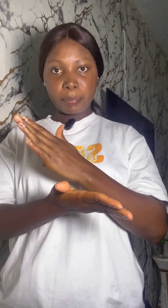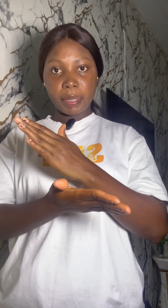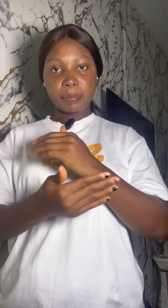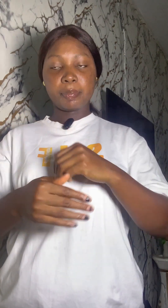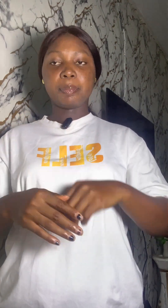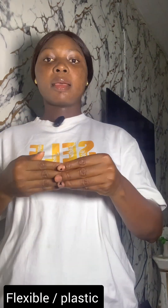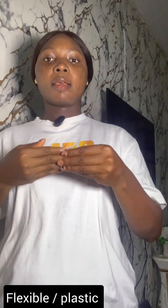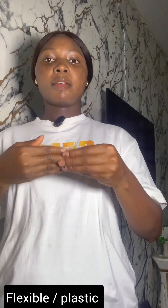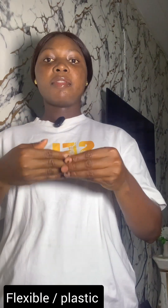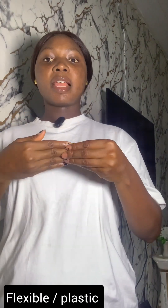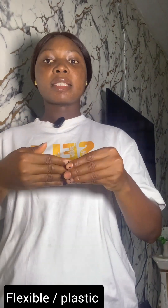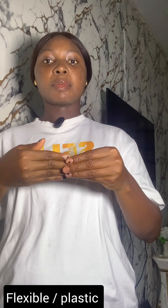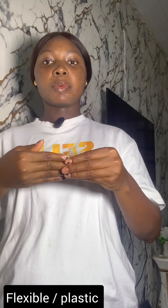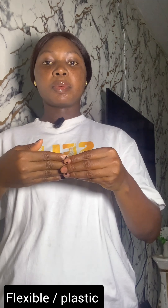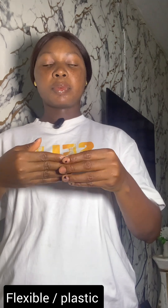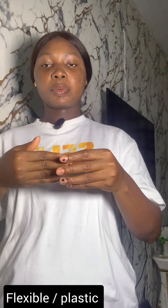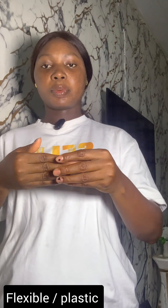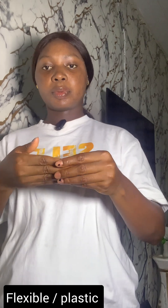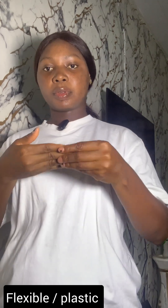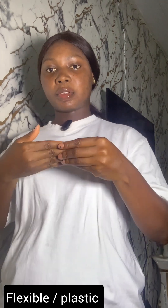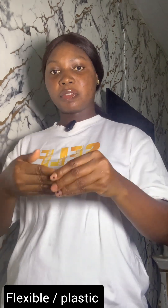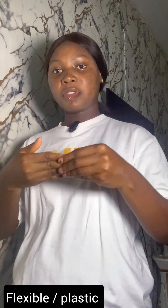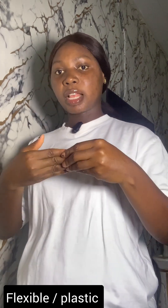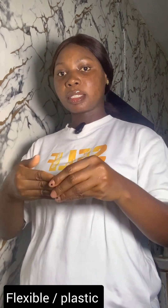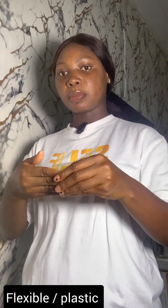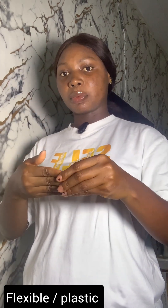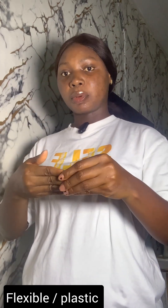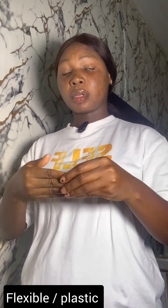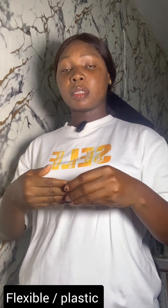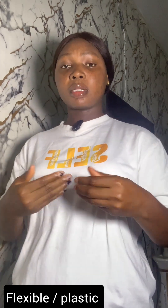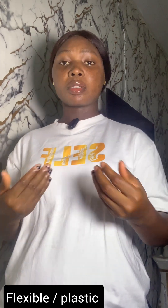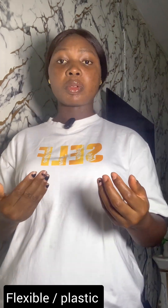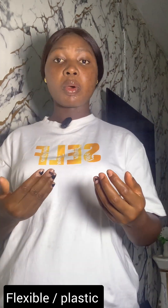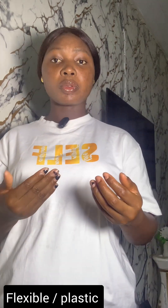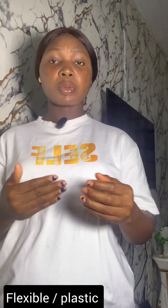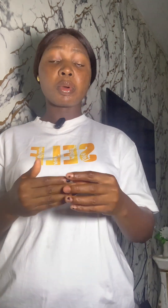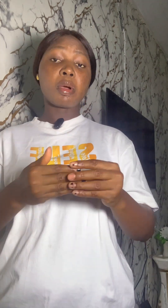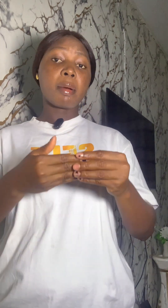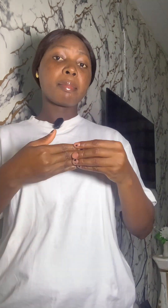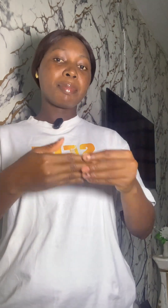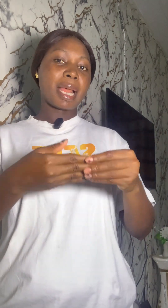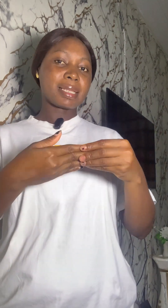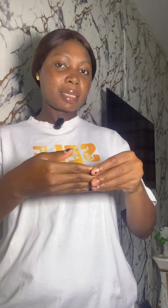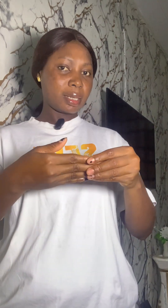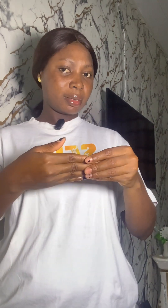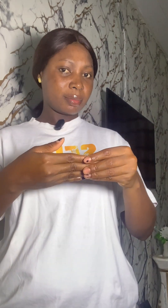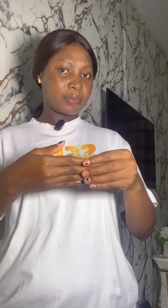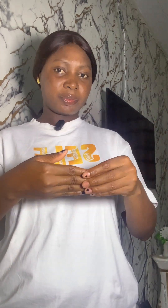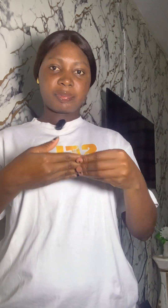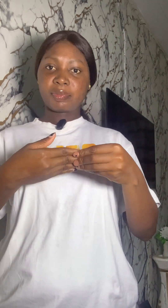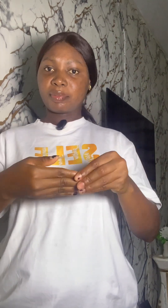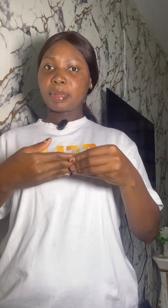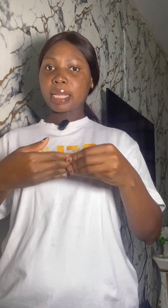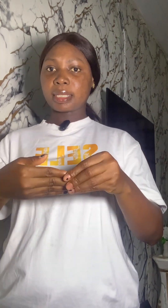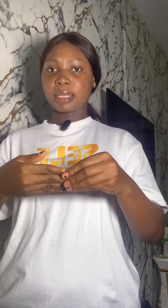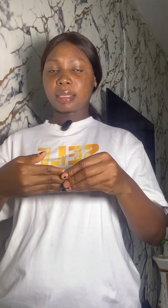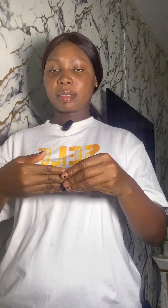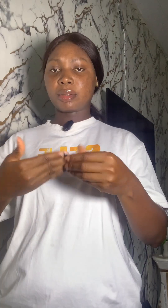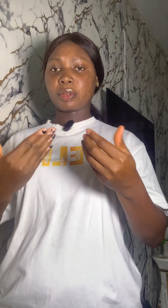paper. Flexible, flexible. This is also plastic, plastic. So you